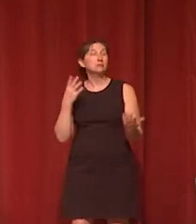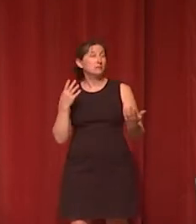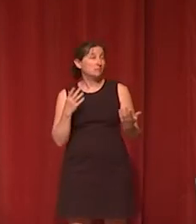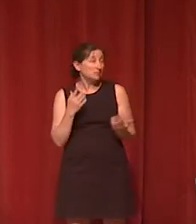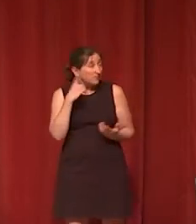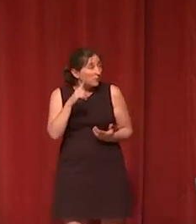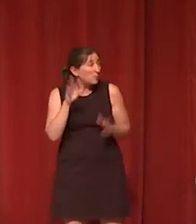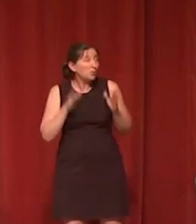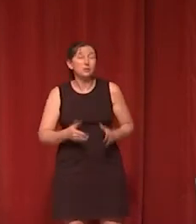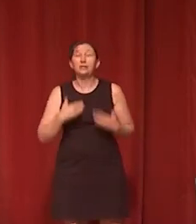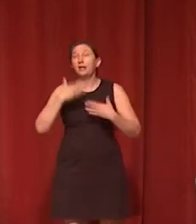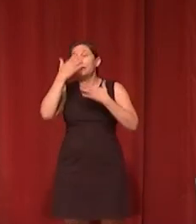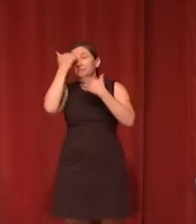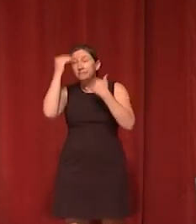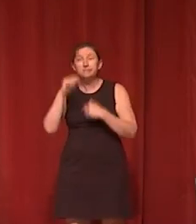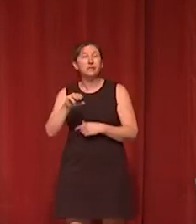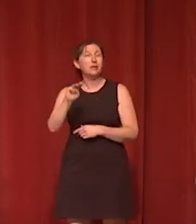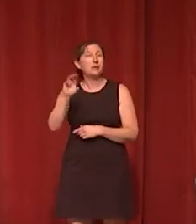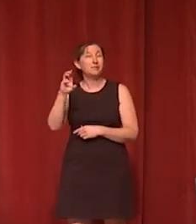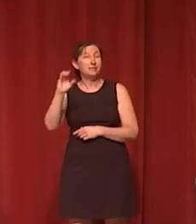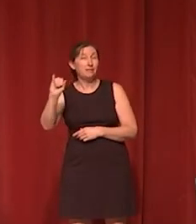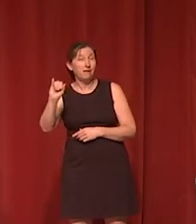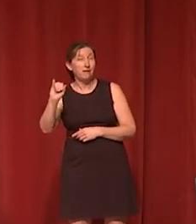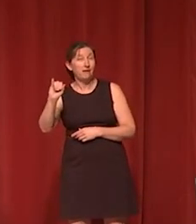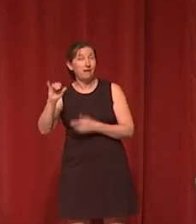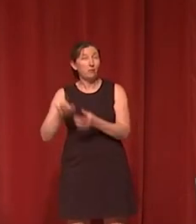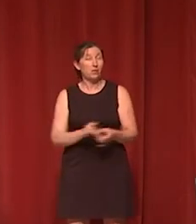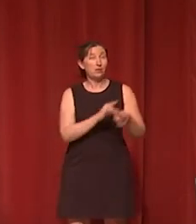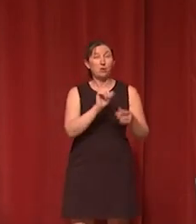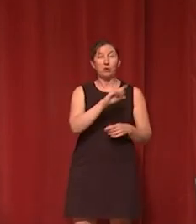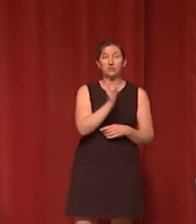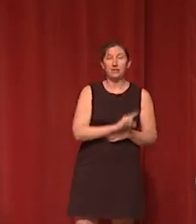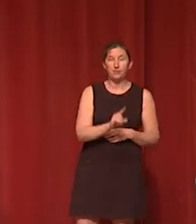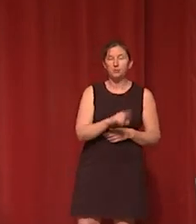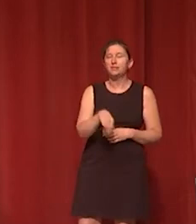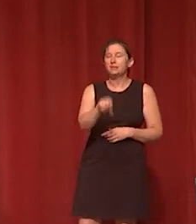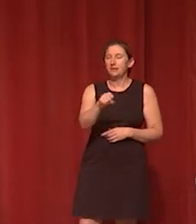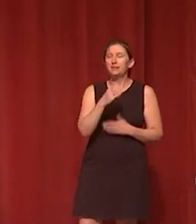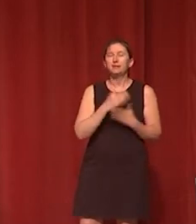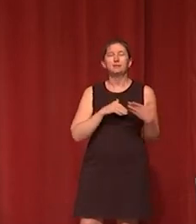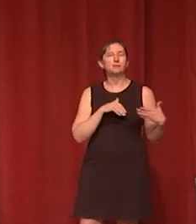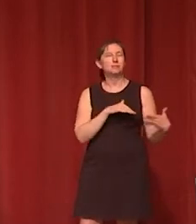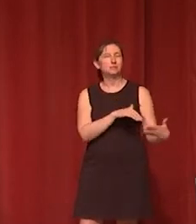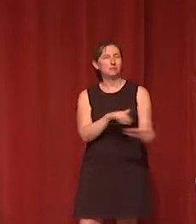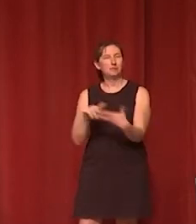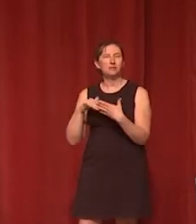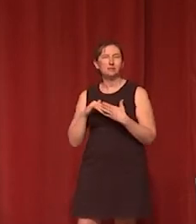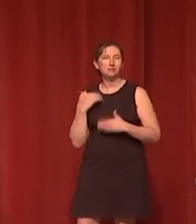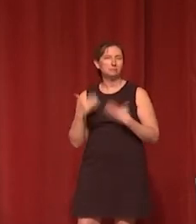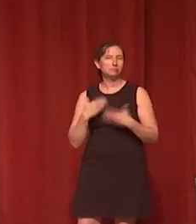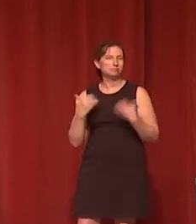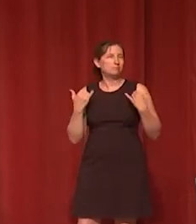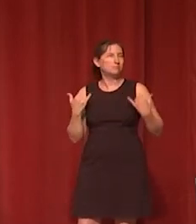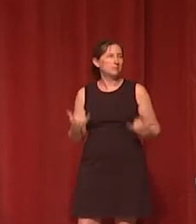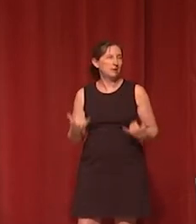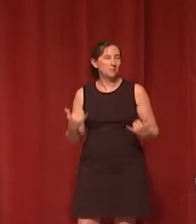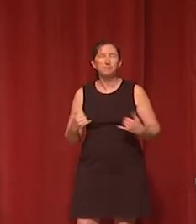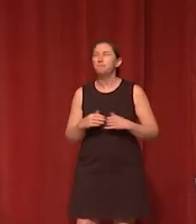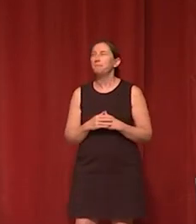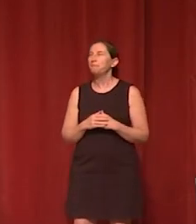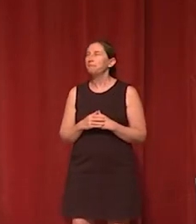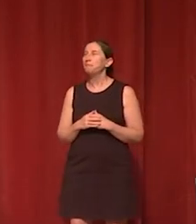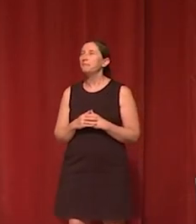have dementia or mild cognitive impairment due to Alzheimer's. But there are studies going on to look at that. There's studies